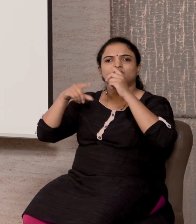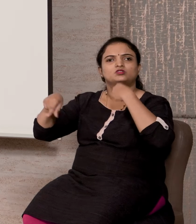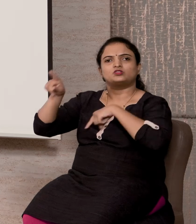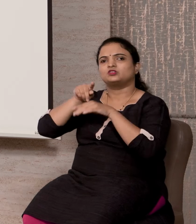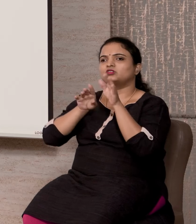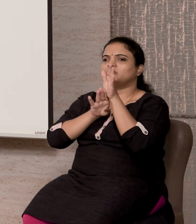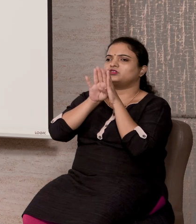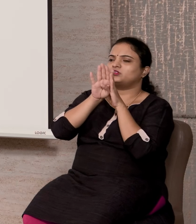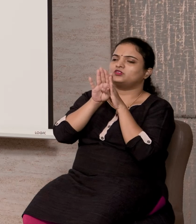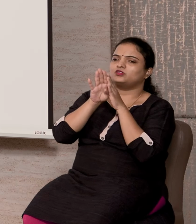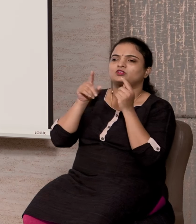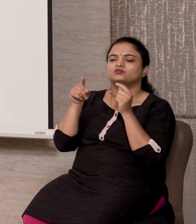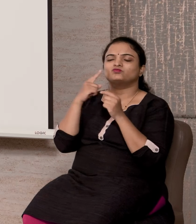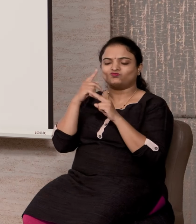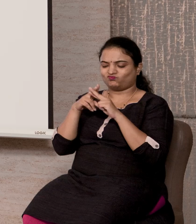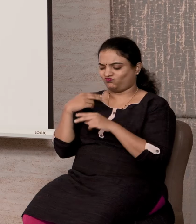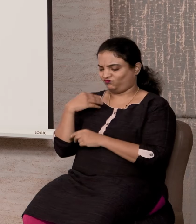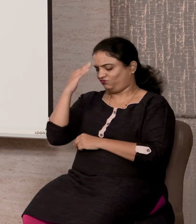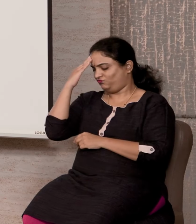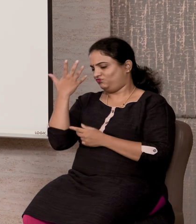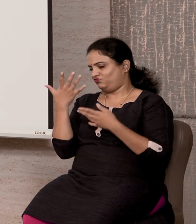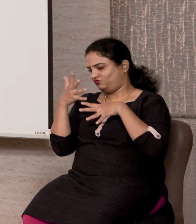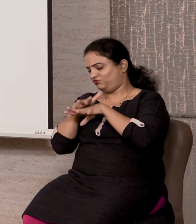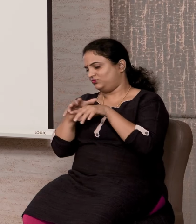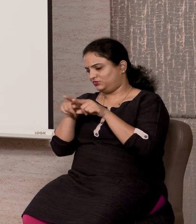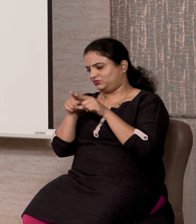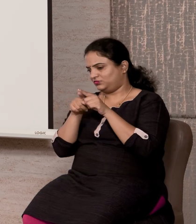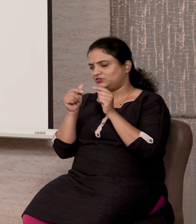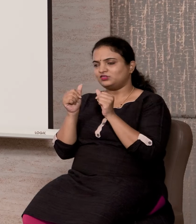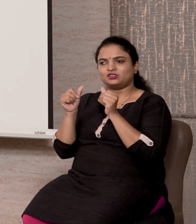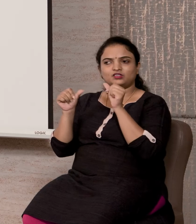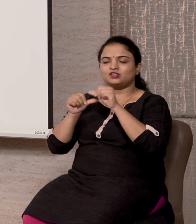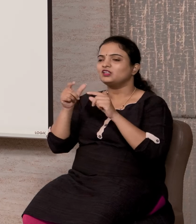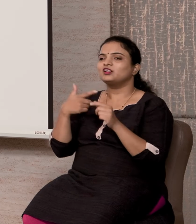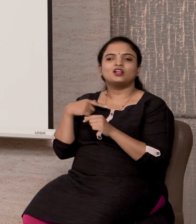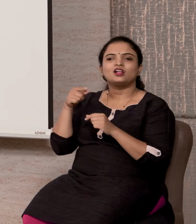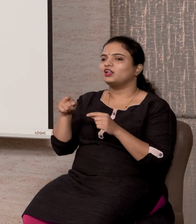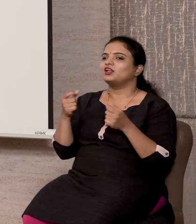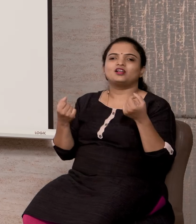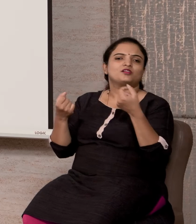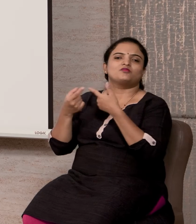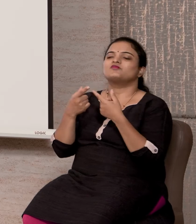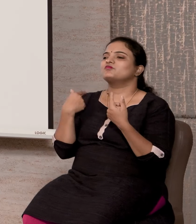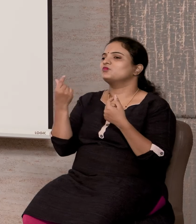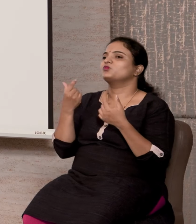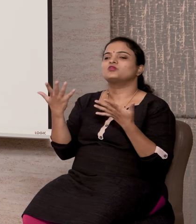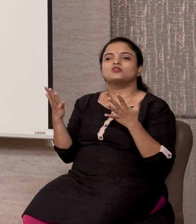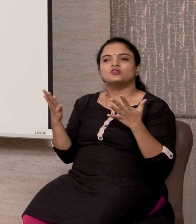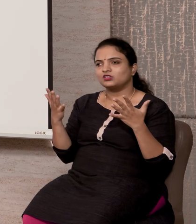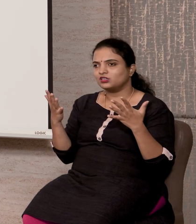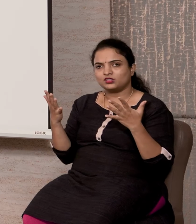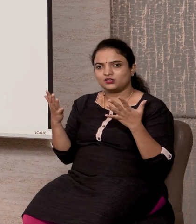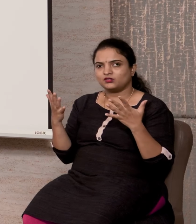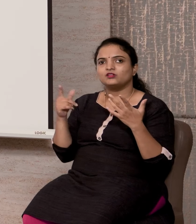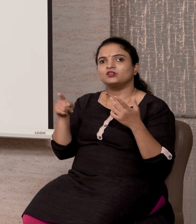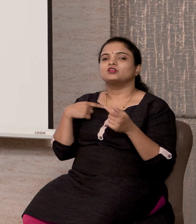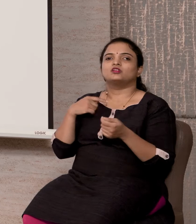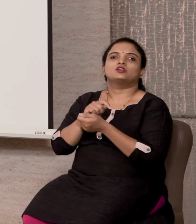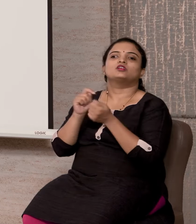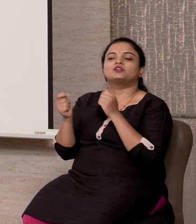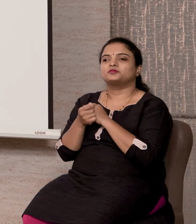people, right? If you're not caring about inclusion and equal access, there is even no point in developing such a software, right? So this has to